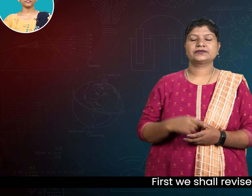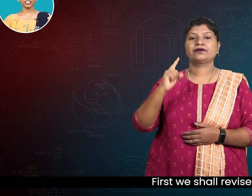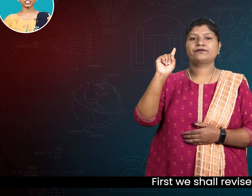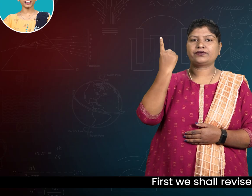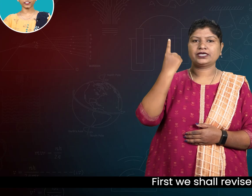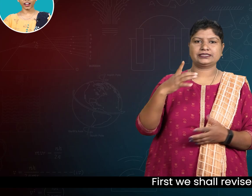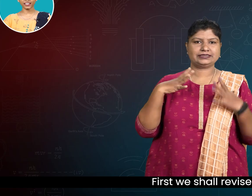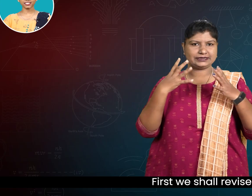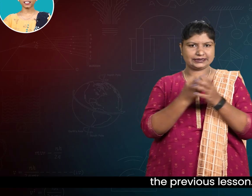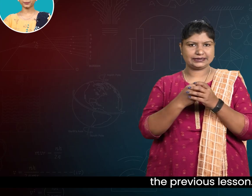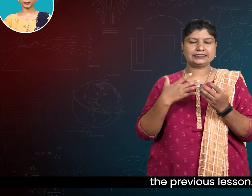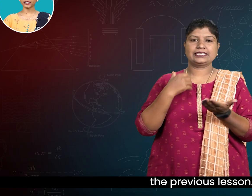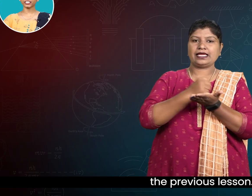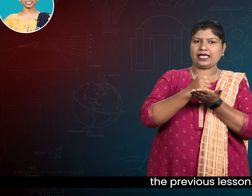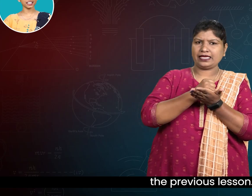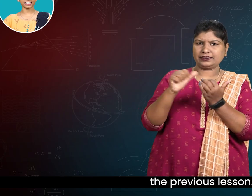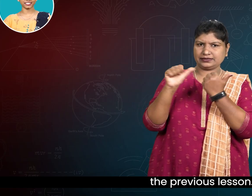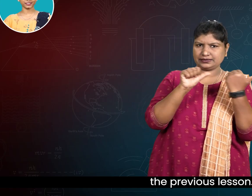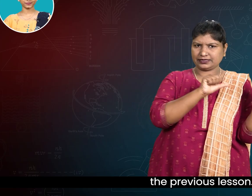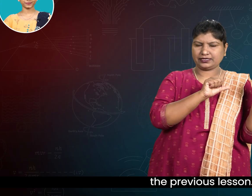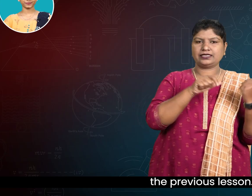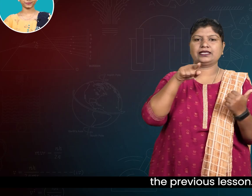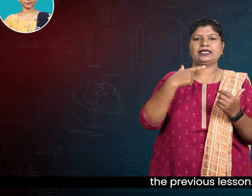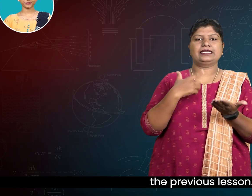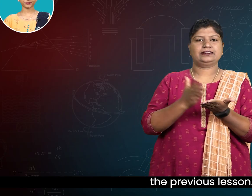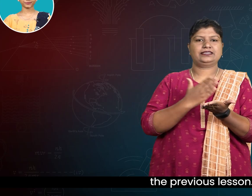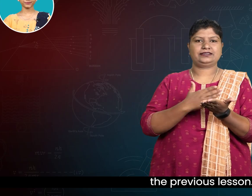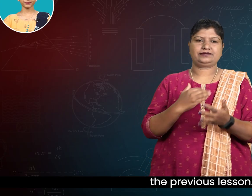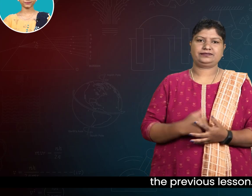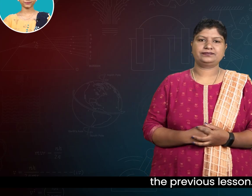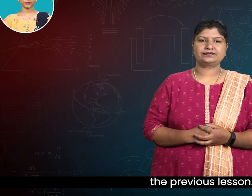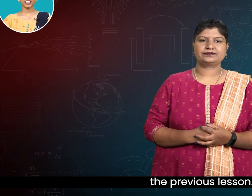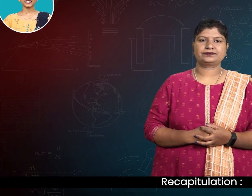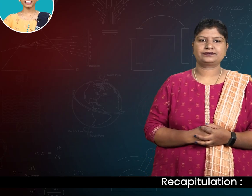first we shall revise the previous lesson.